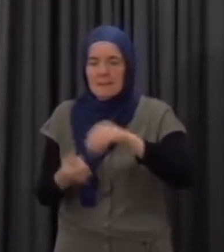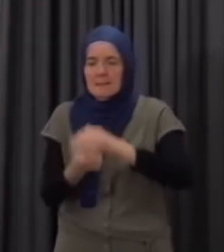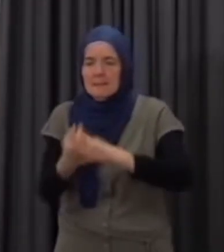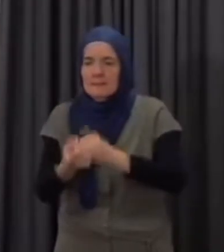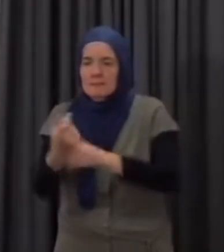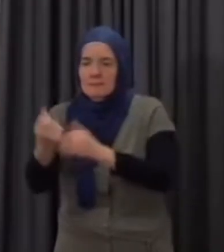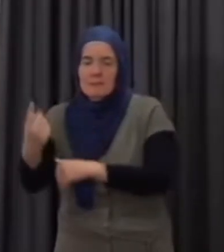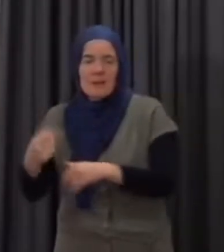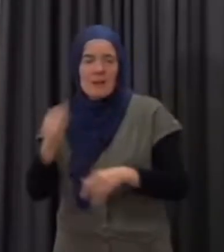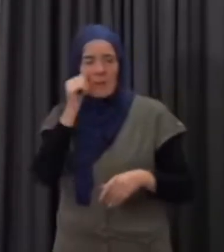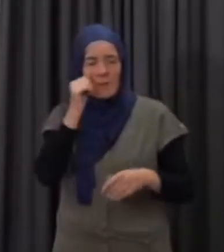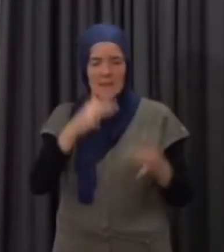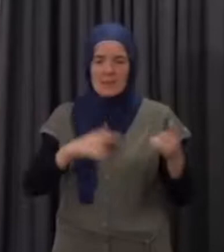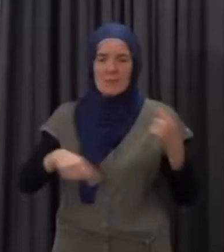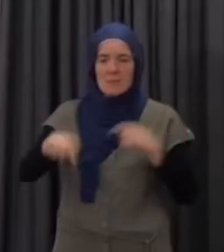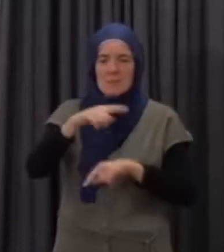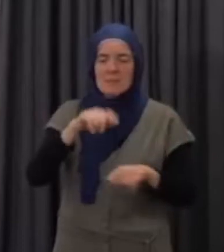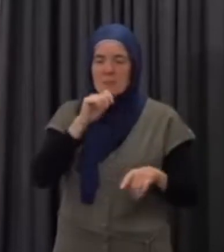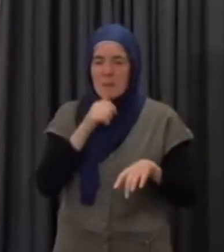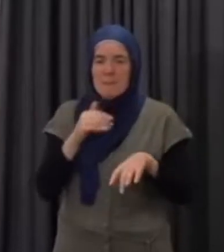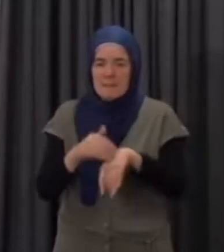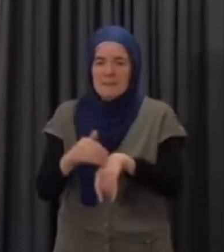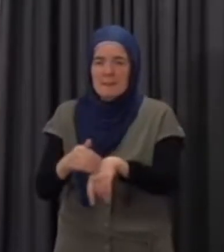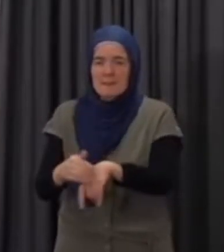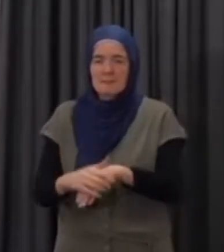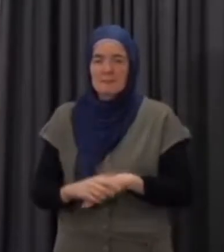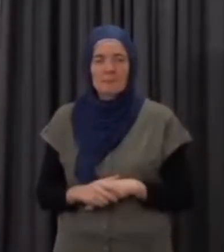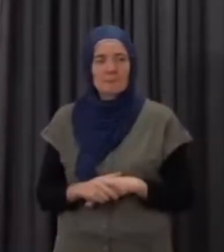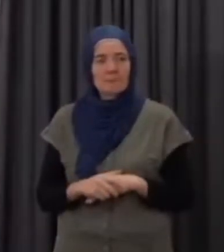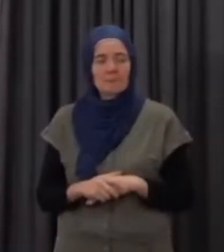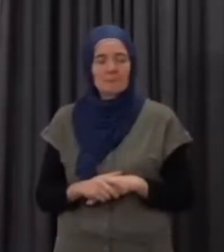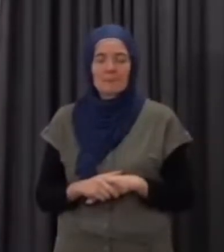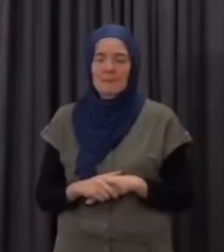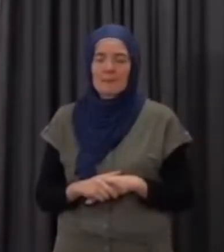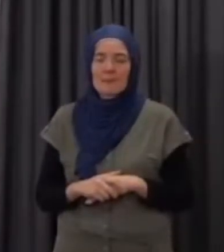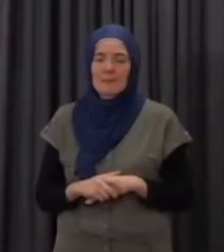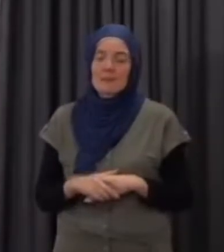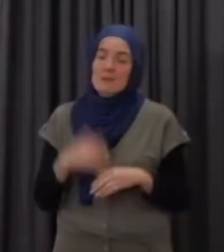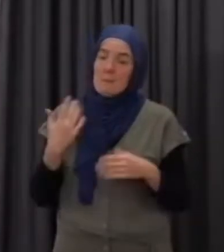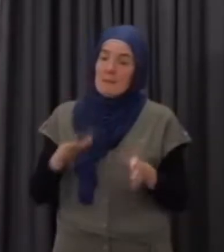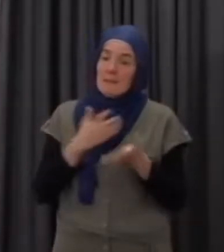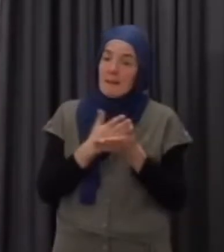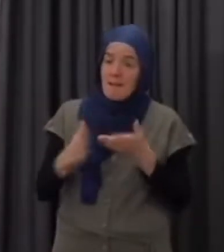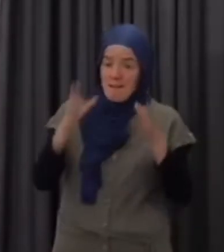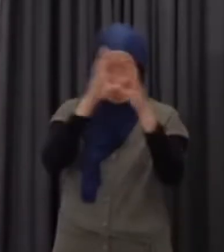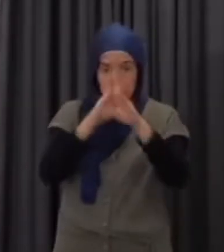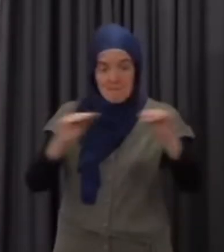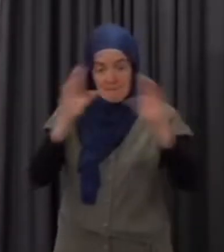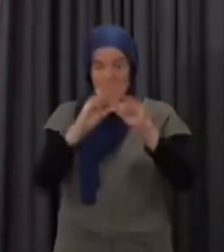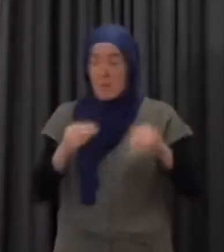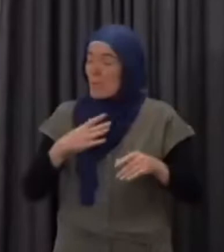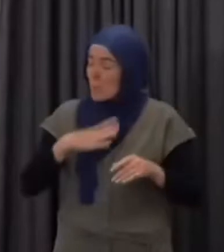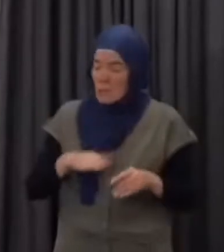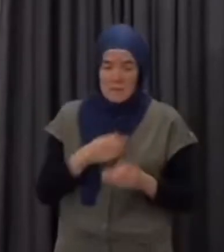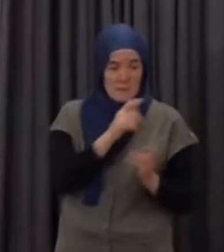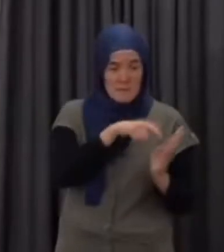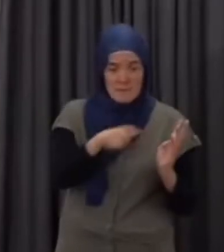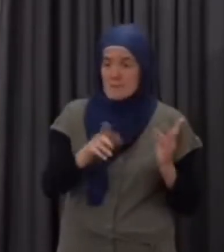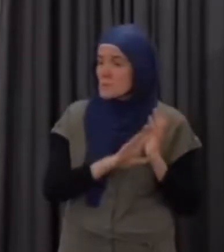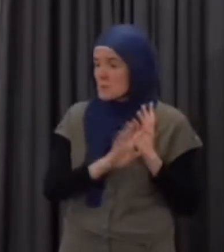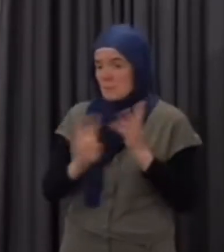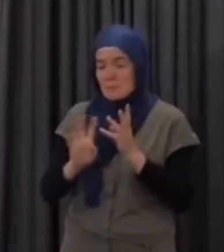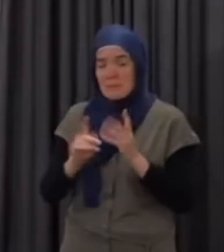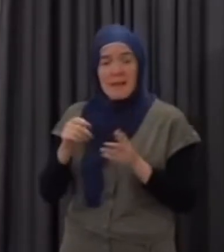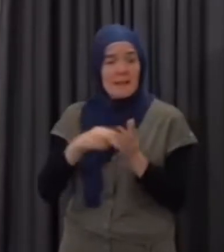affected. So I think we've been very clear throughout these recent weeks that we want people to access the NHS and the care system, that we are open for